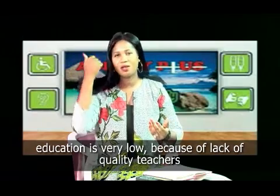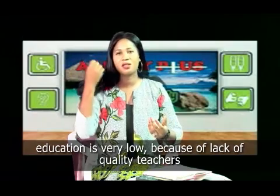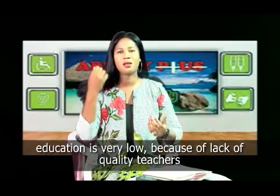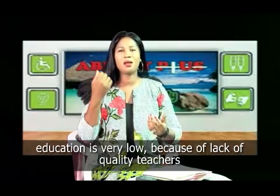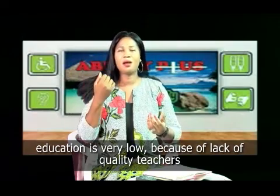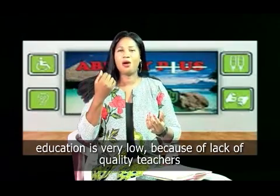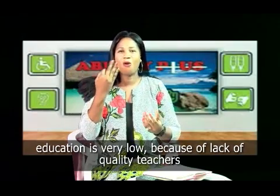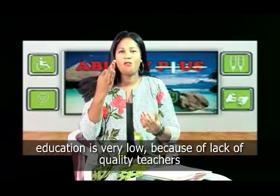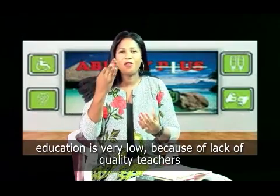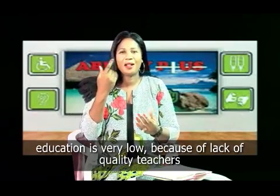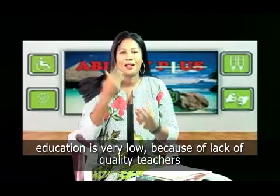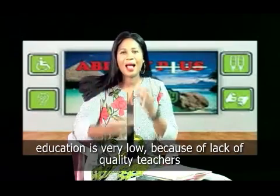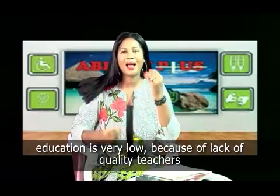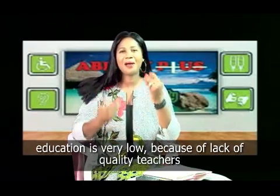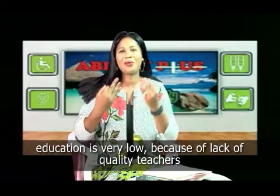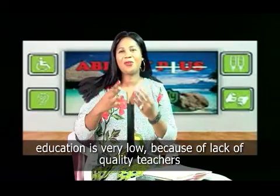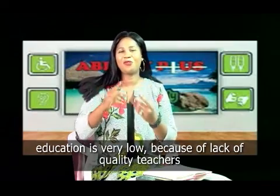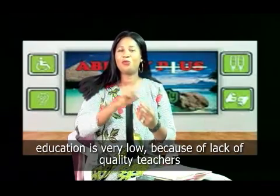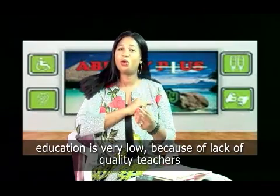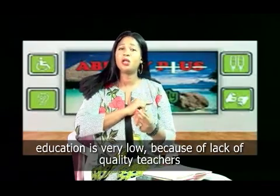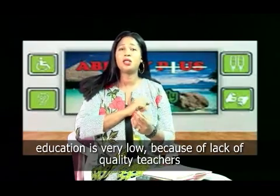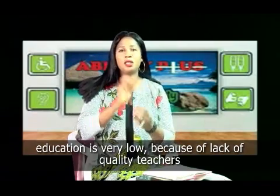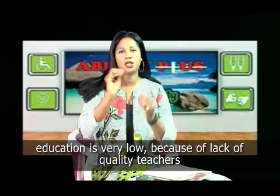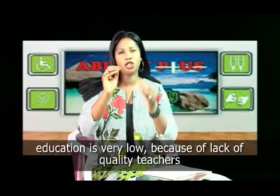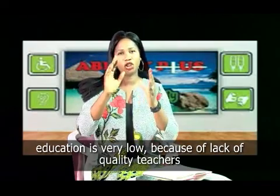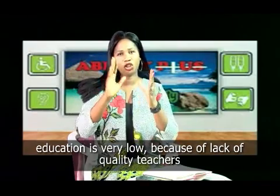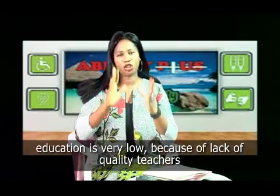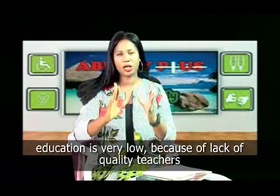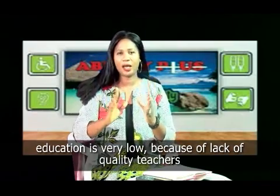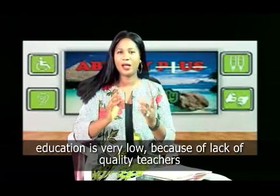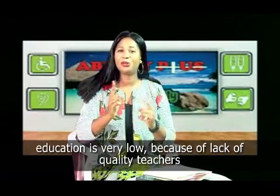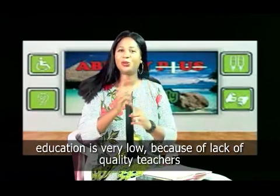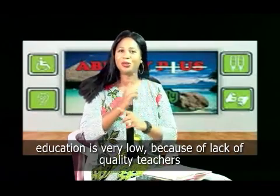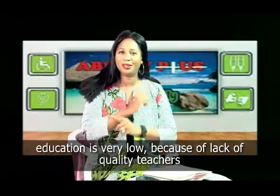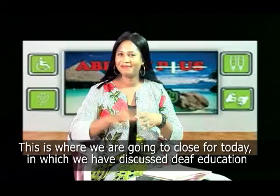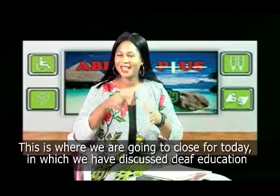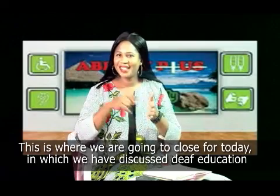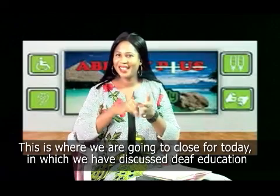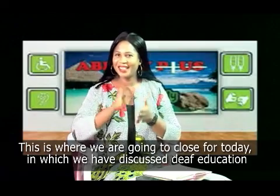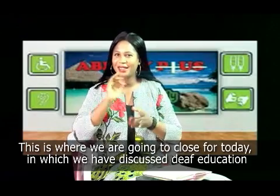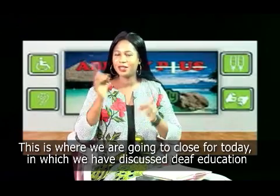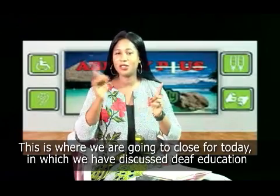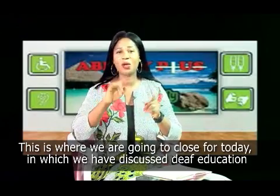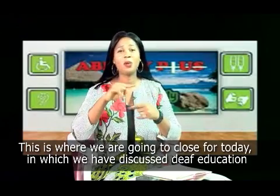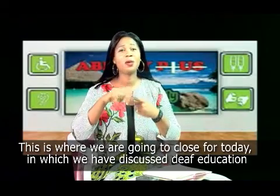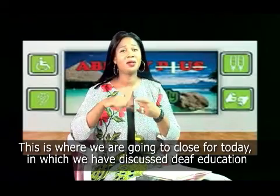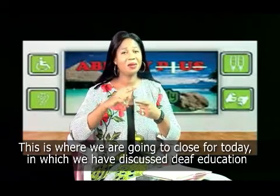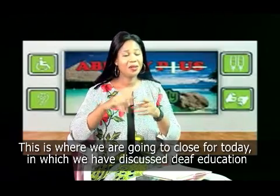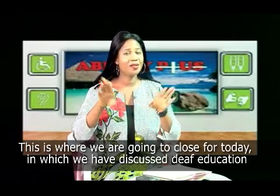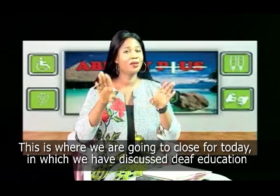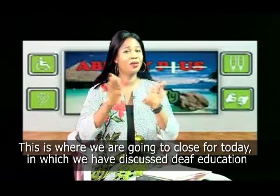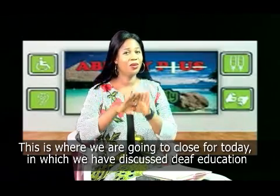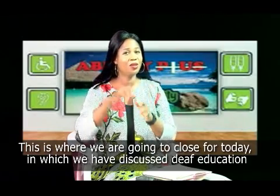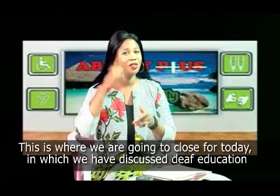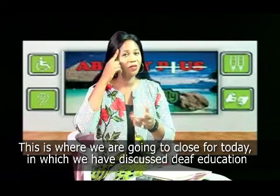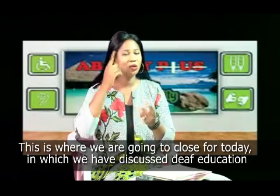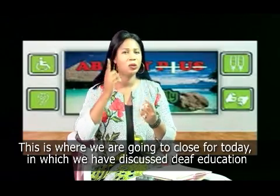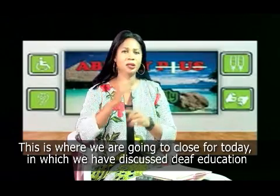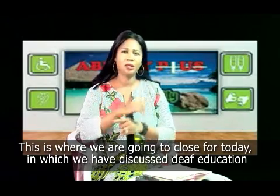low. Why? Because of the lack of the quality teachers. This is where we're going to close for